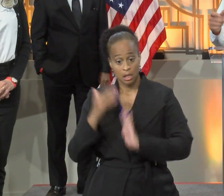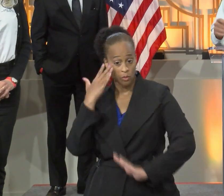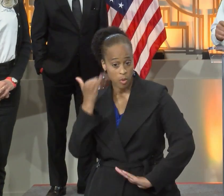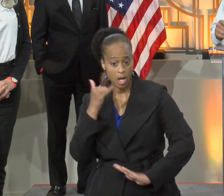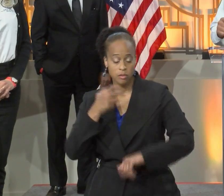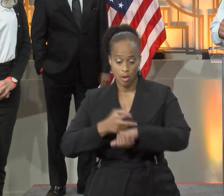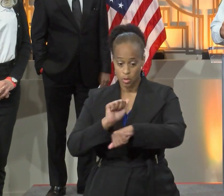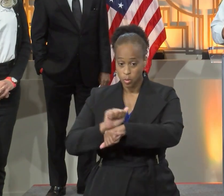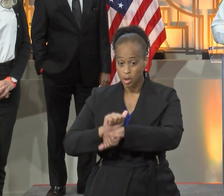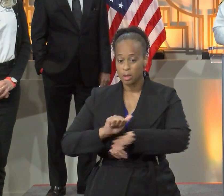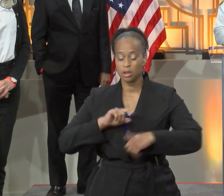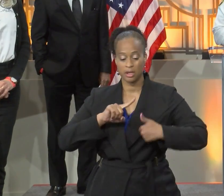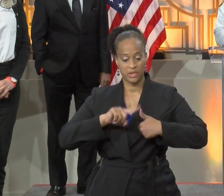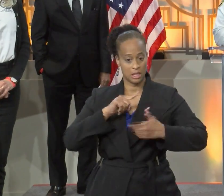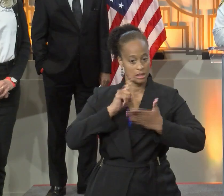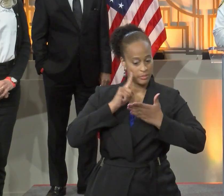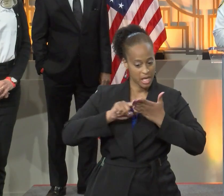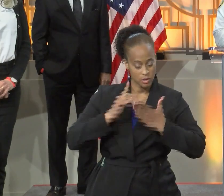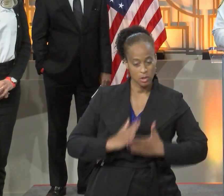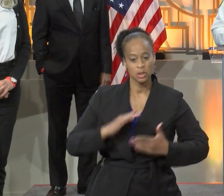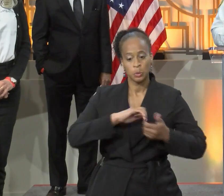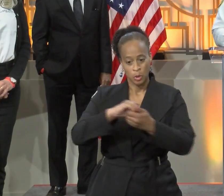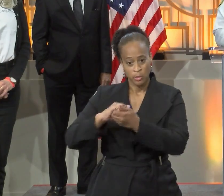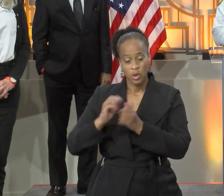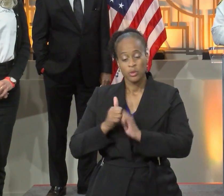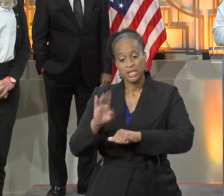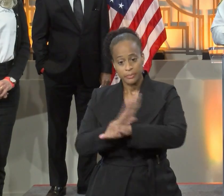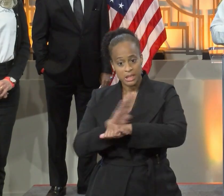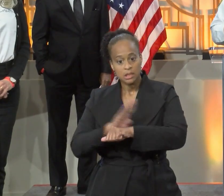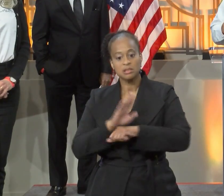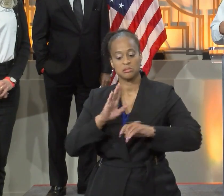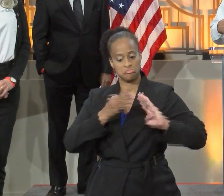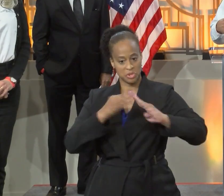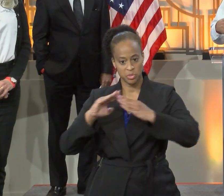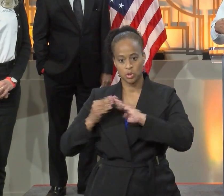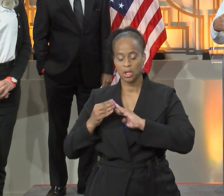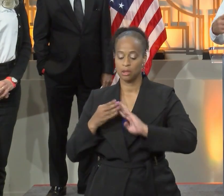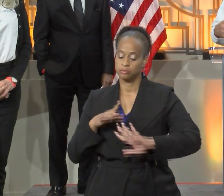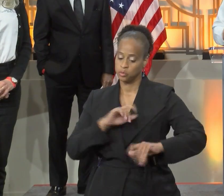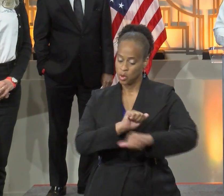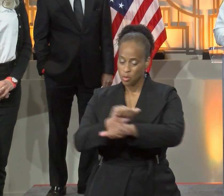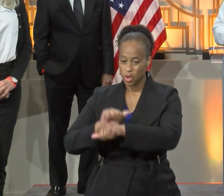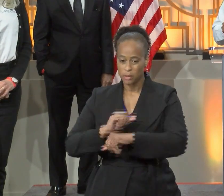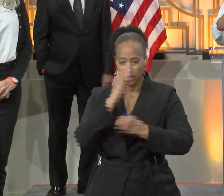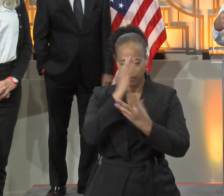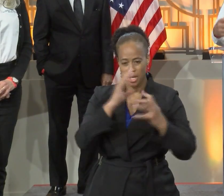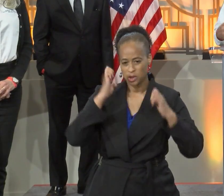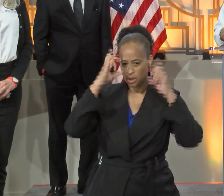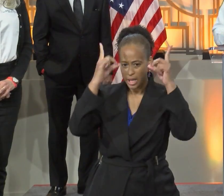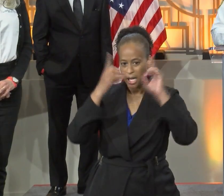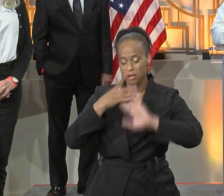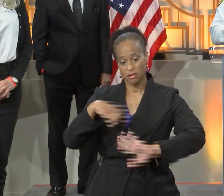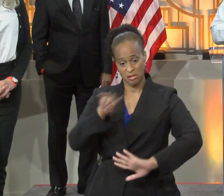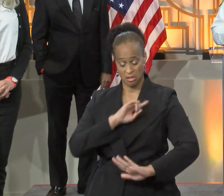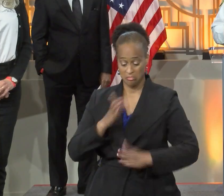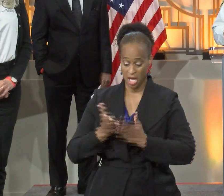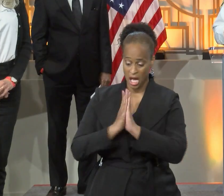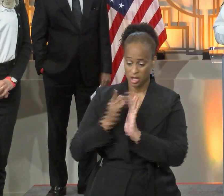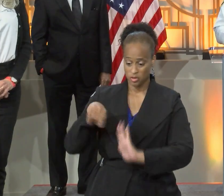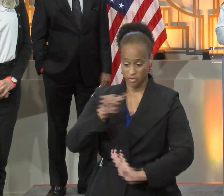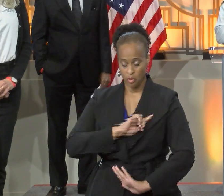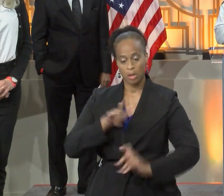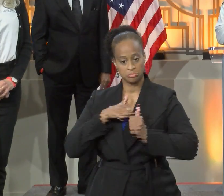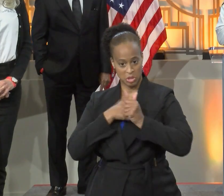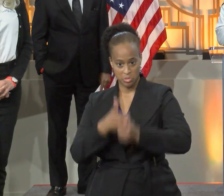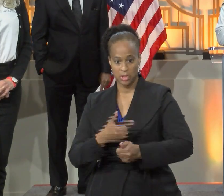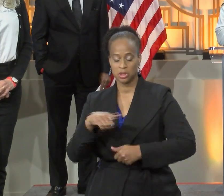of our inspectors and the cooperation of the business community. Again, we're working to provide education and voluntary compliance to provide a safe